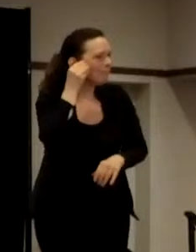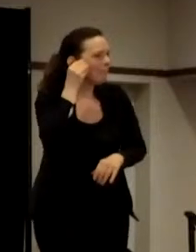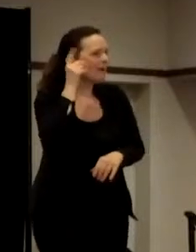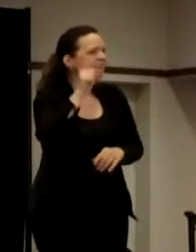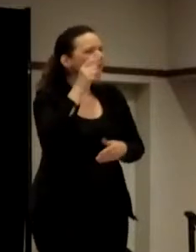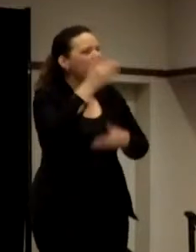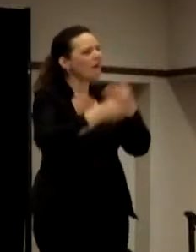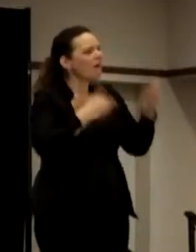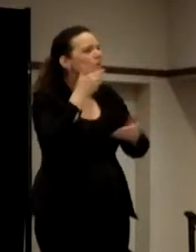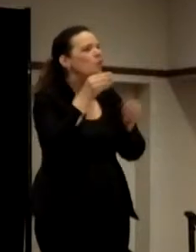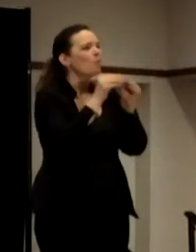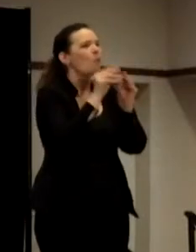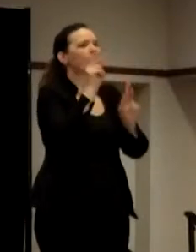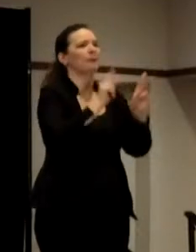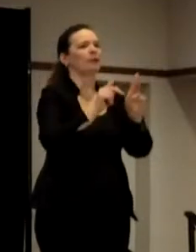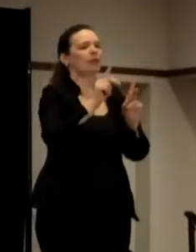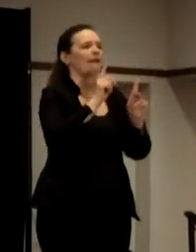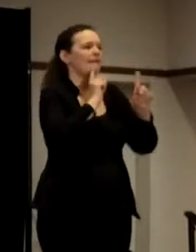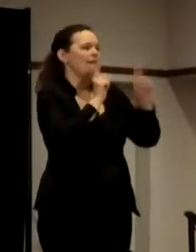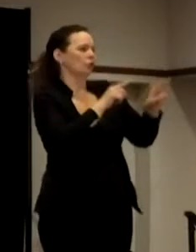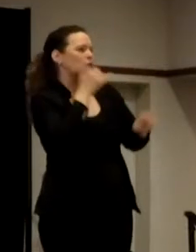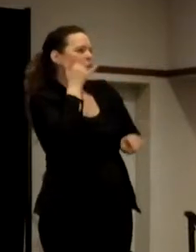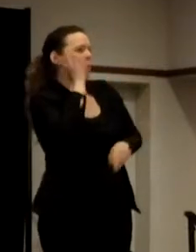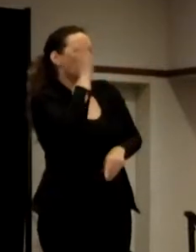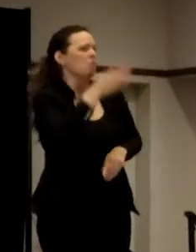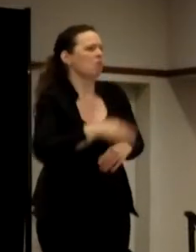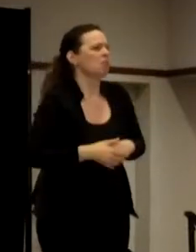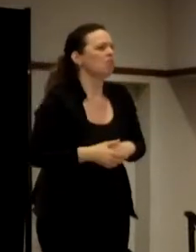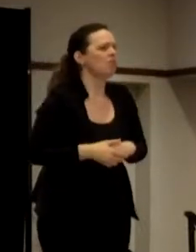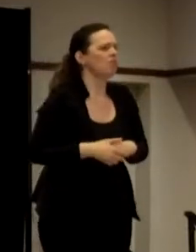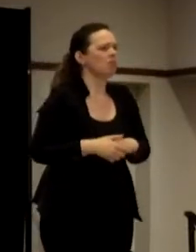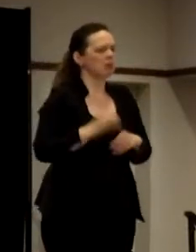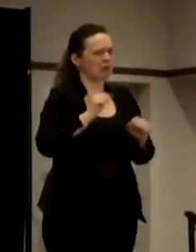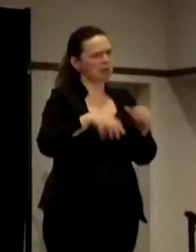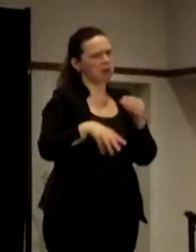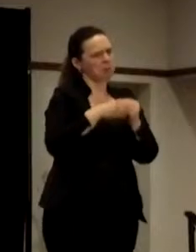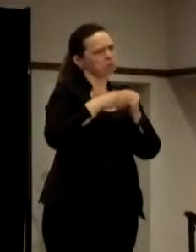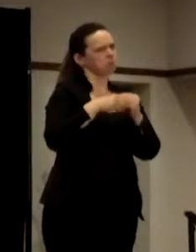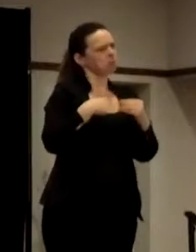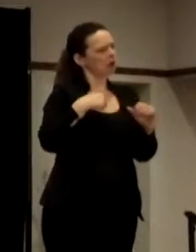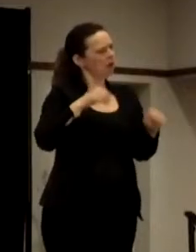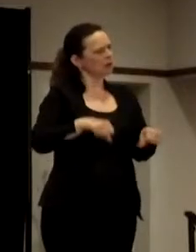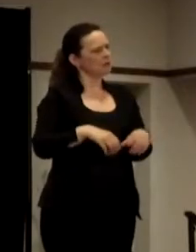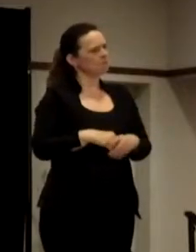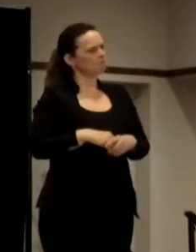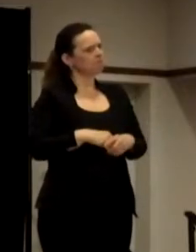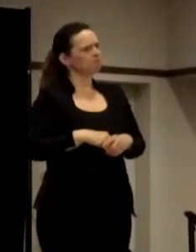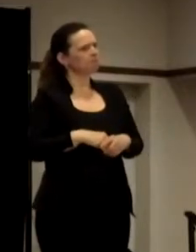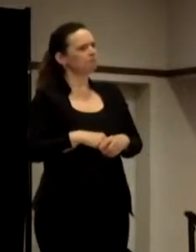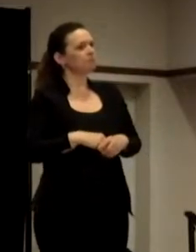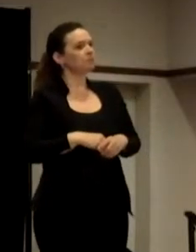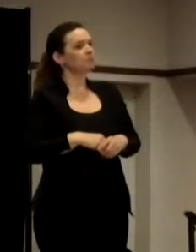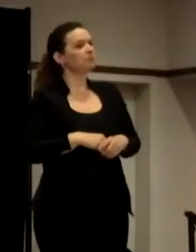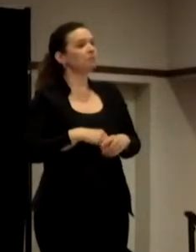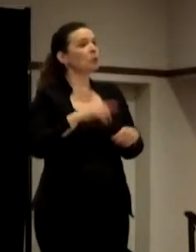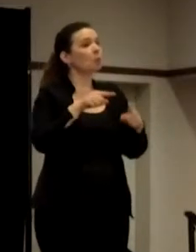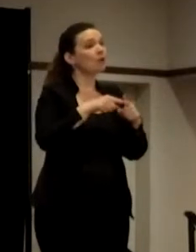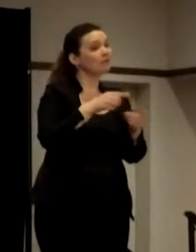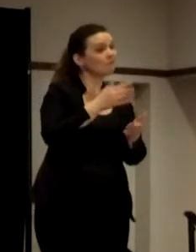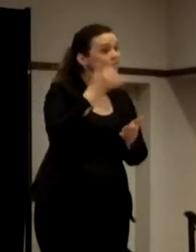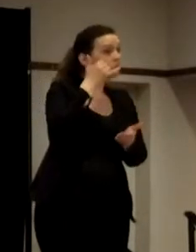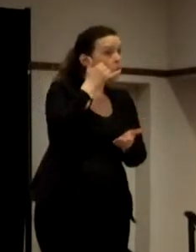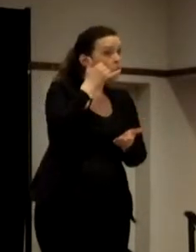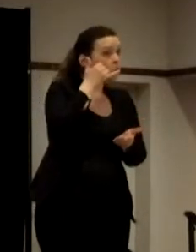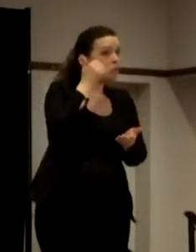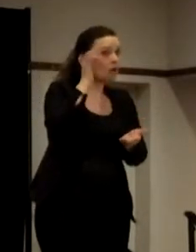And I'm sure we'll probably add on in the next few days, and then we'll probably have to take off when the phones stop ringing. Is the county screening people